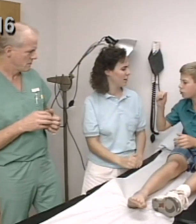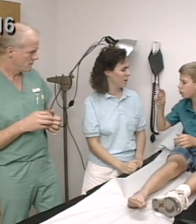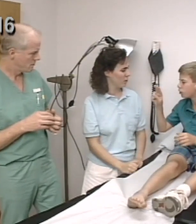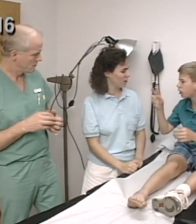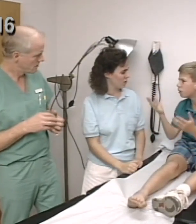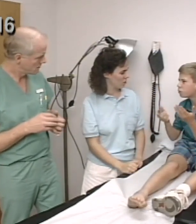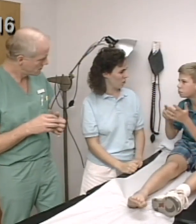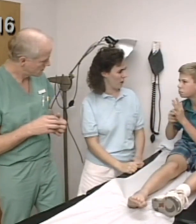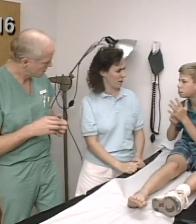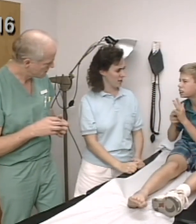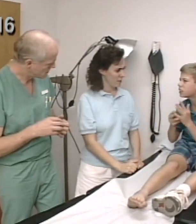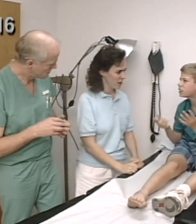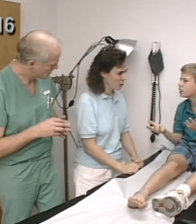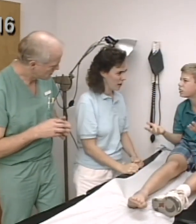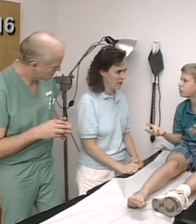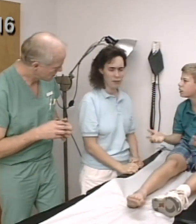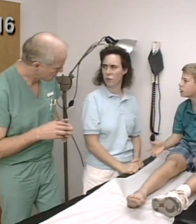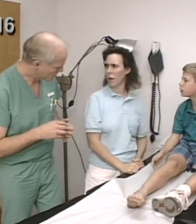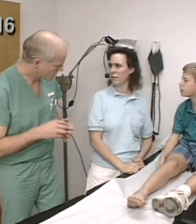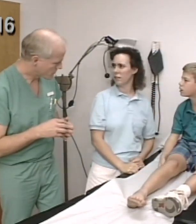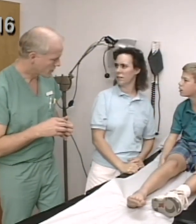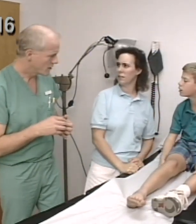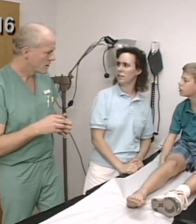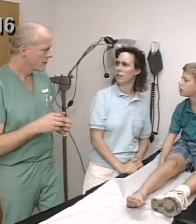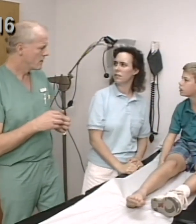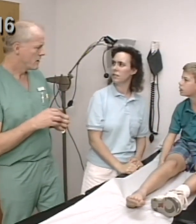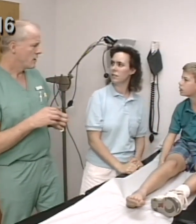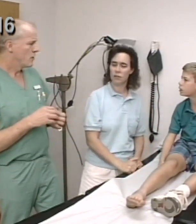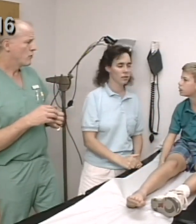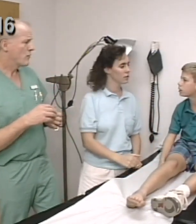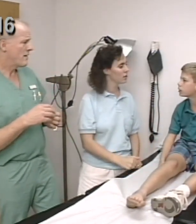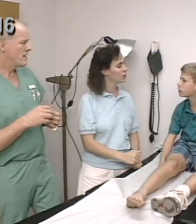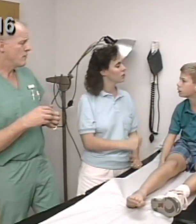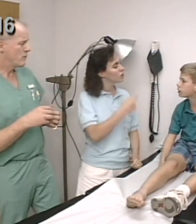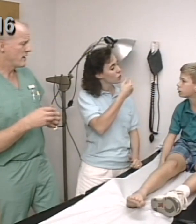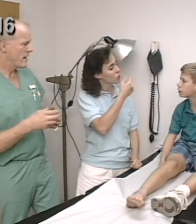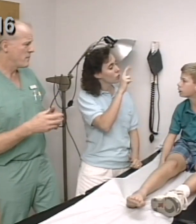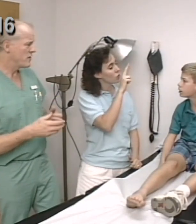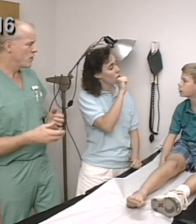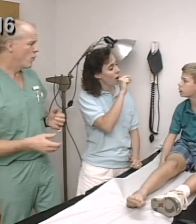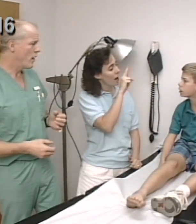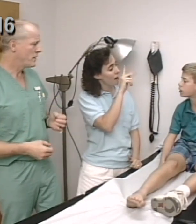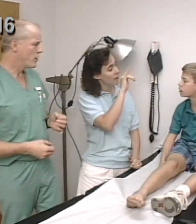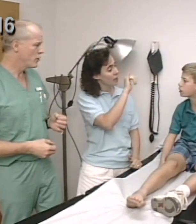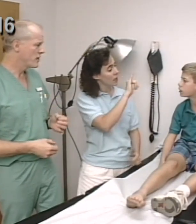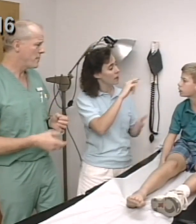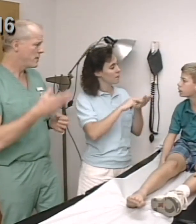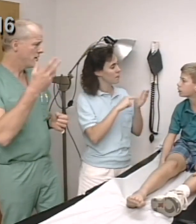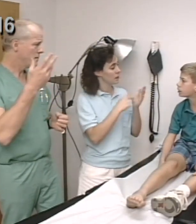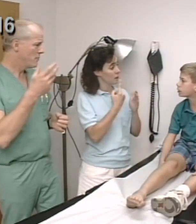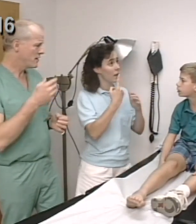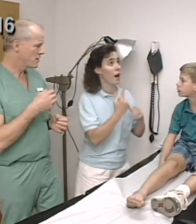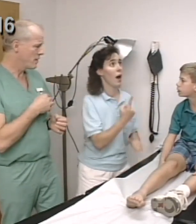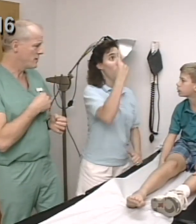What does that mean? Gravity? Gravity? Well, that means what goes up must come